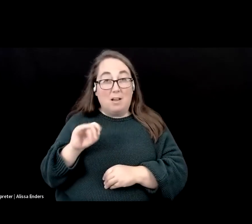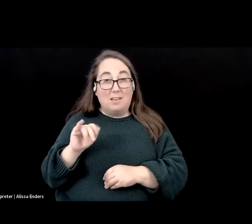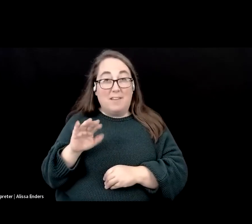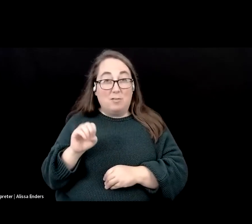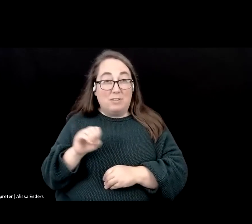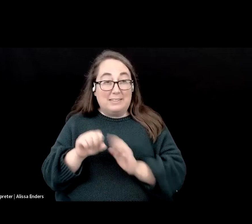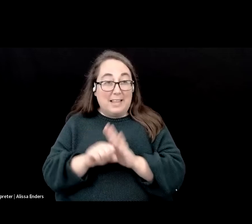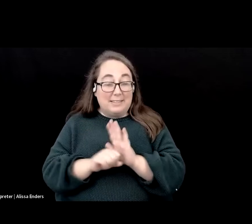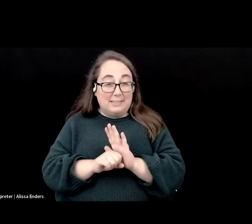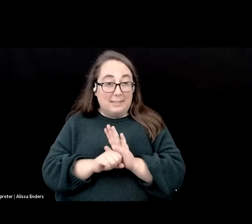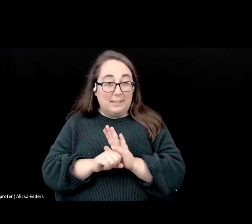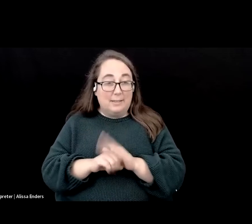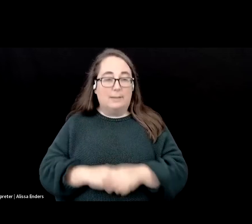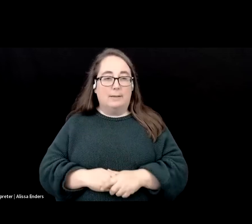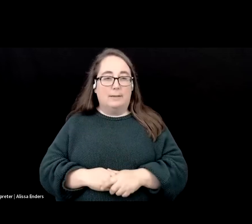Between